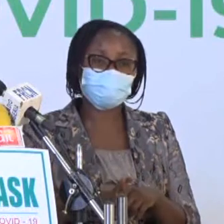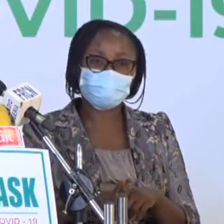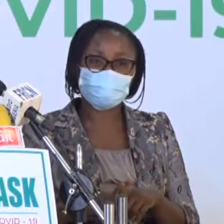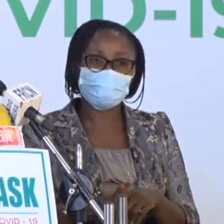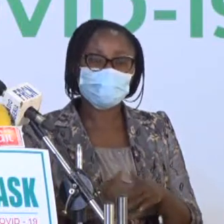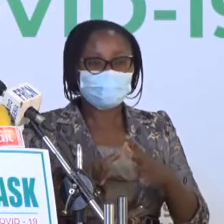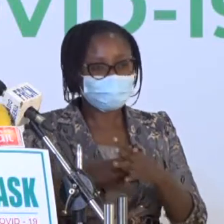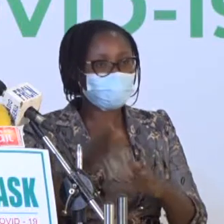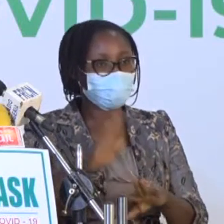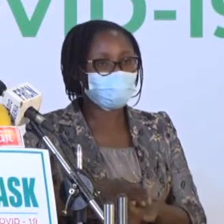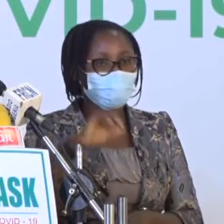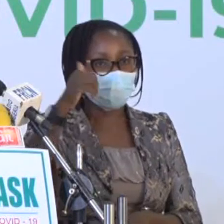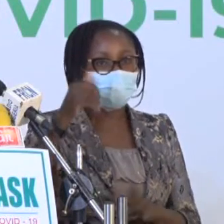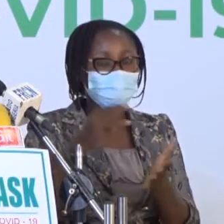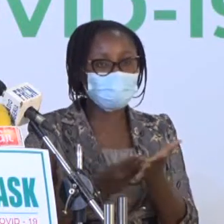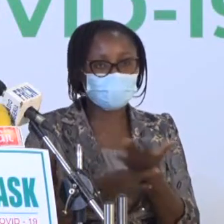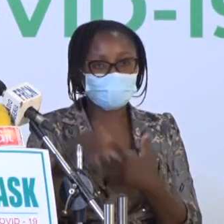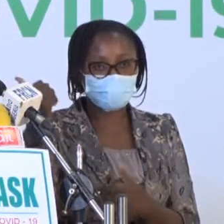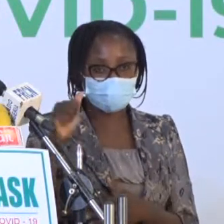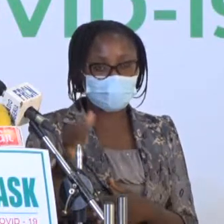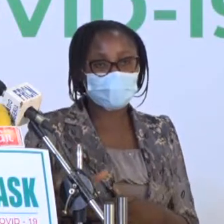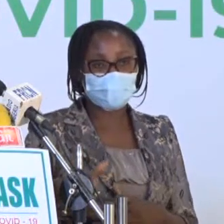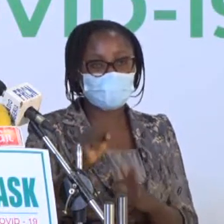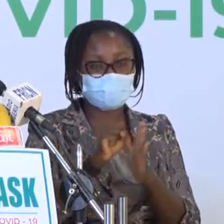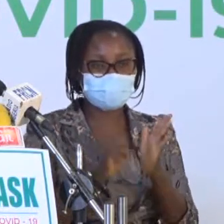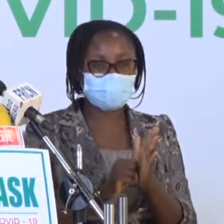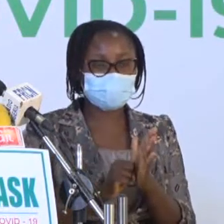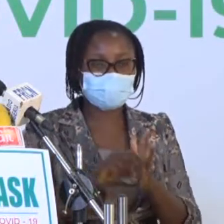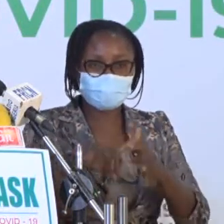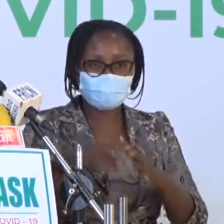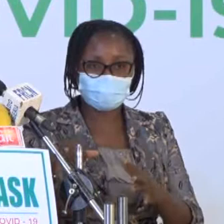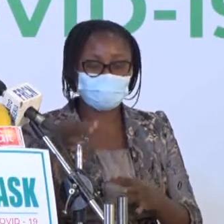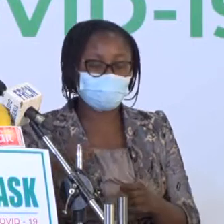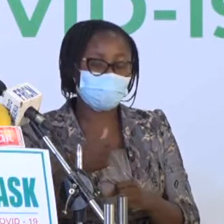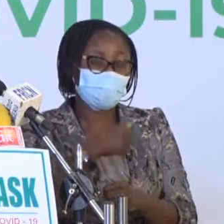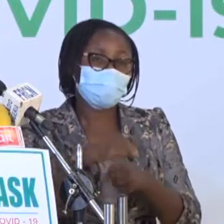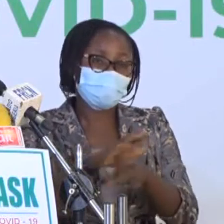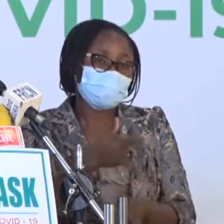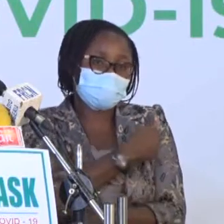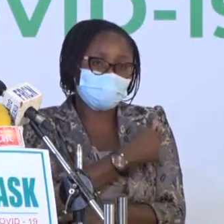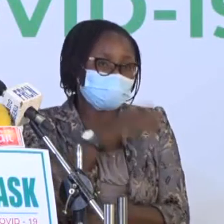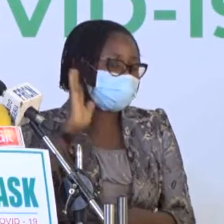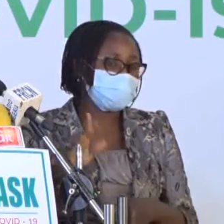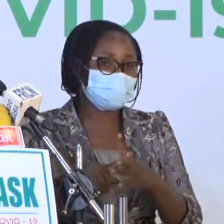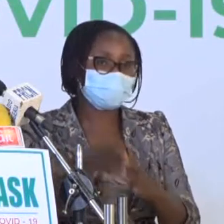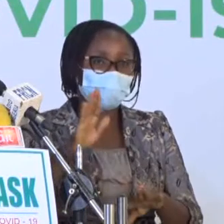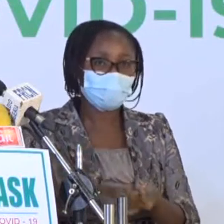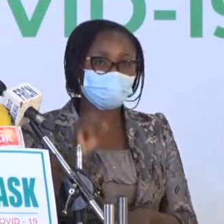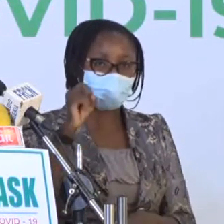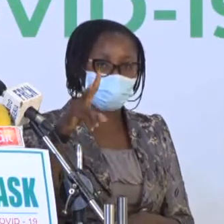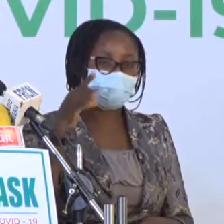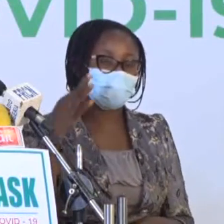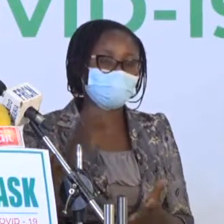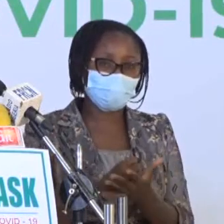on March the 10th, while the state rollout of COVID-19 vaccines will commence from the 12th of